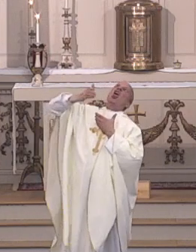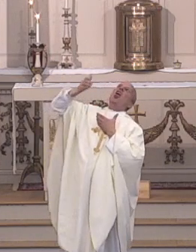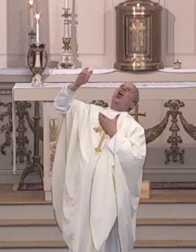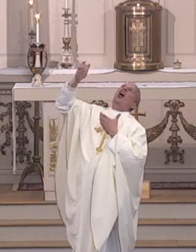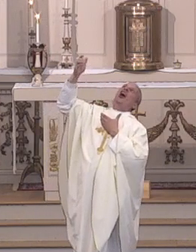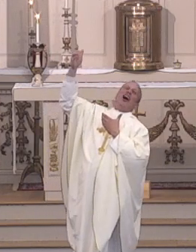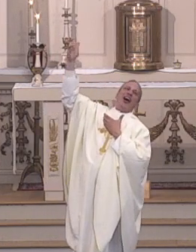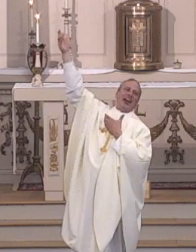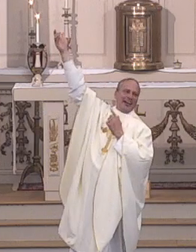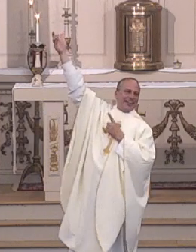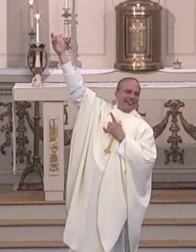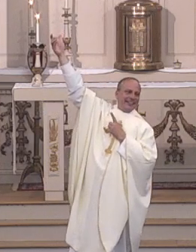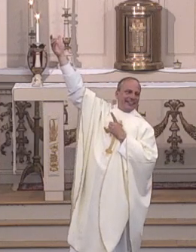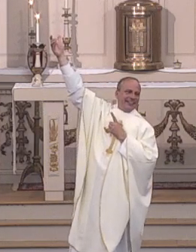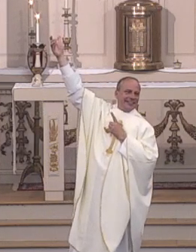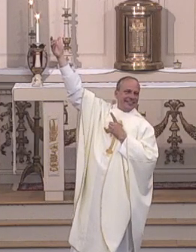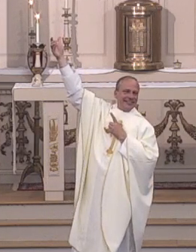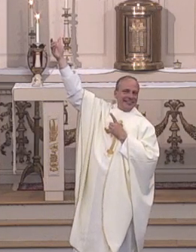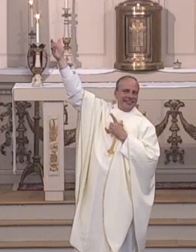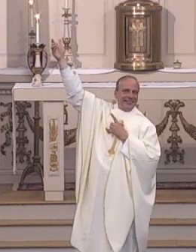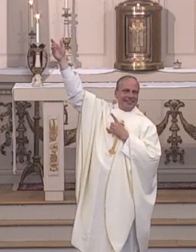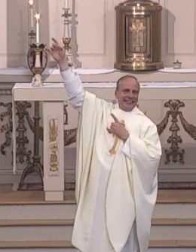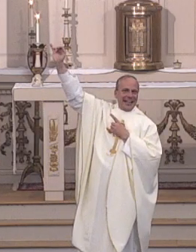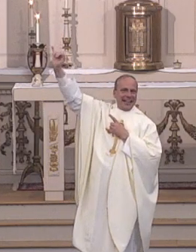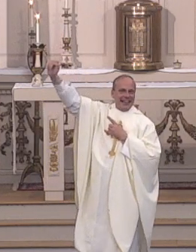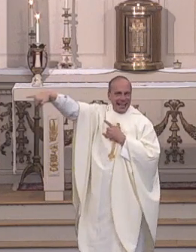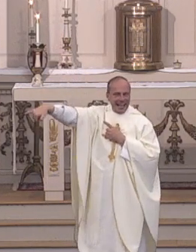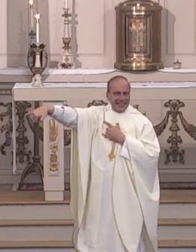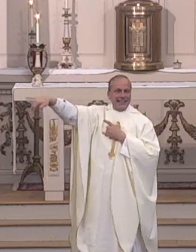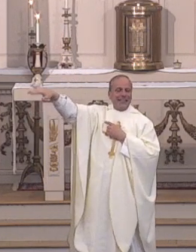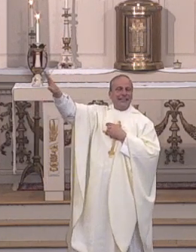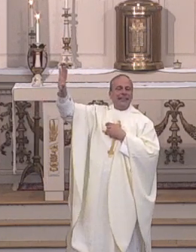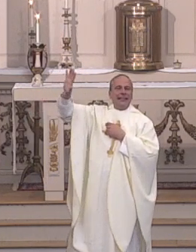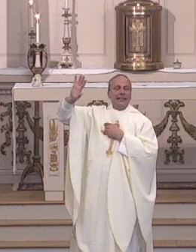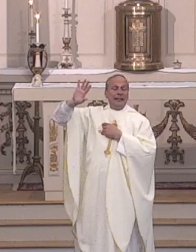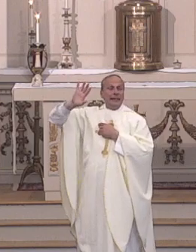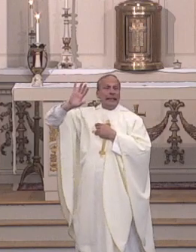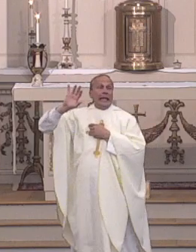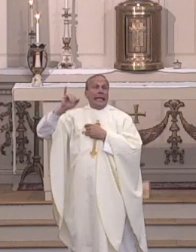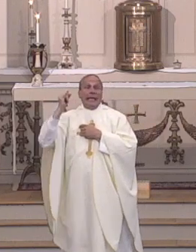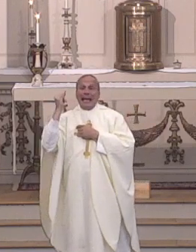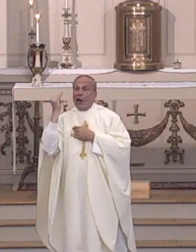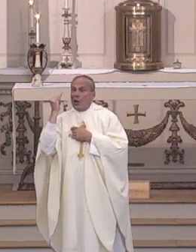neck. That is what makes a giraffe unique.